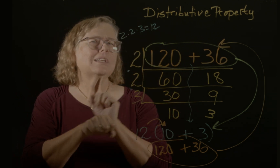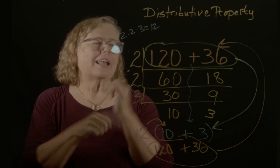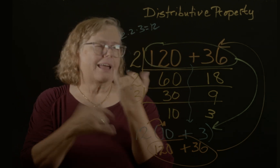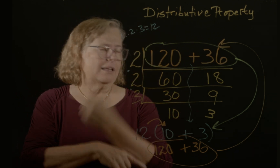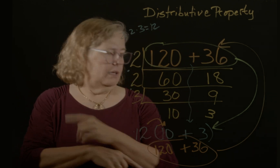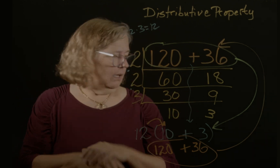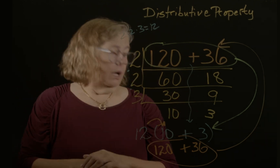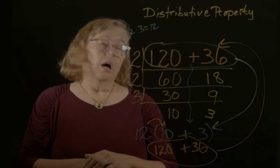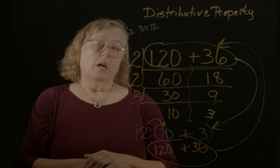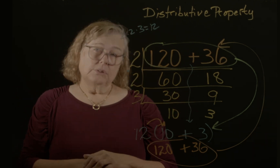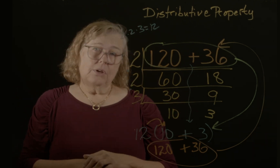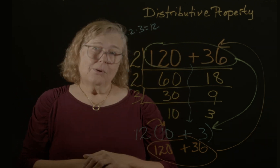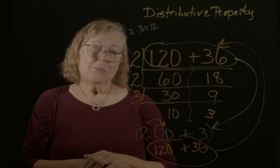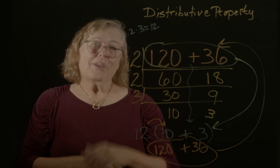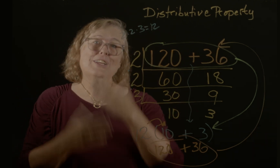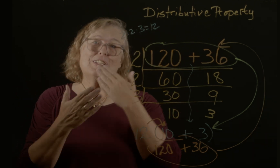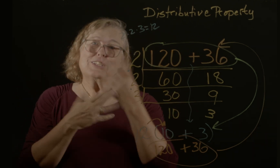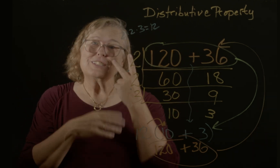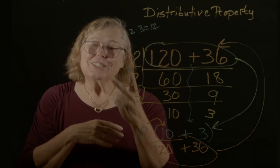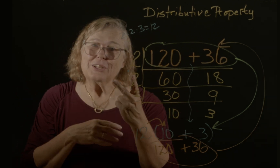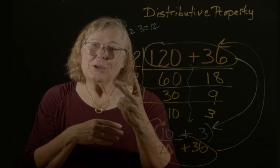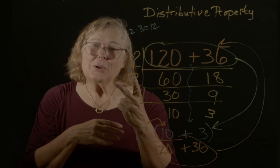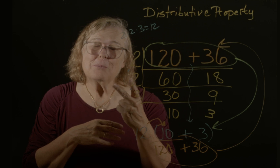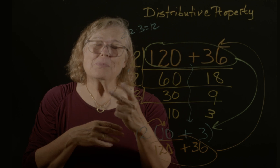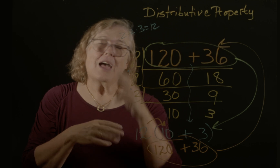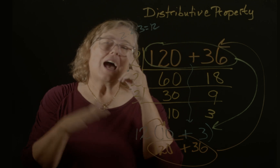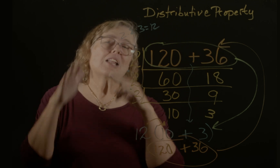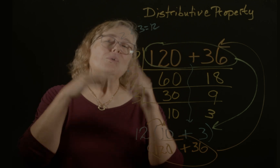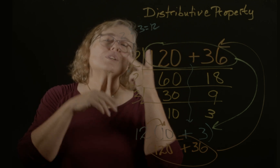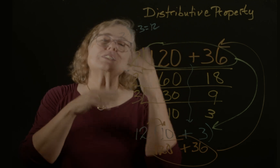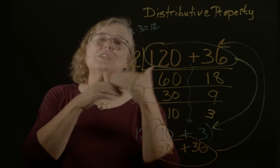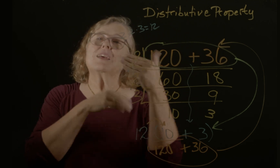concept, but you did really good work with this today. So, thank you. It's